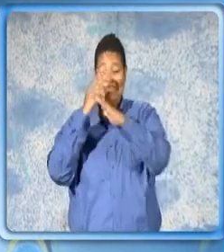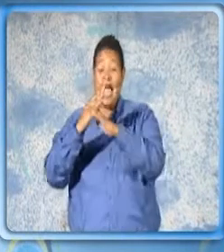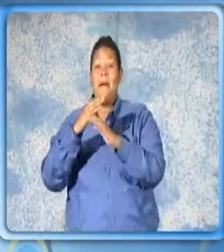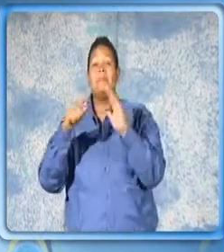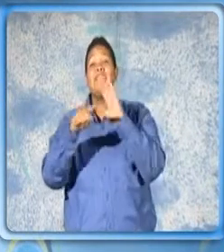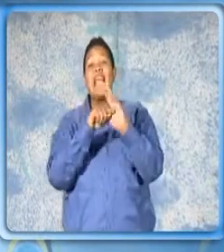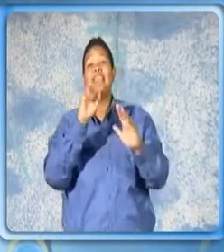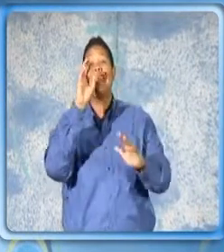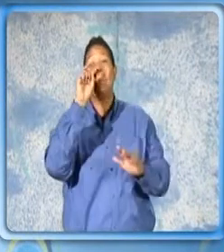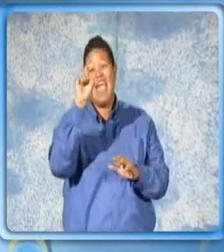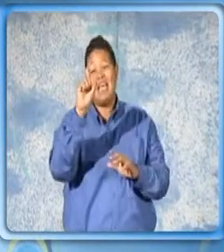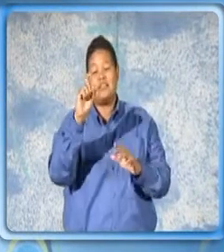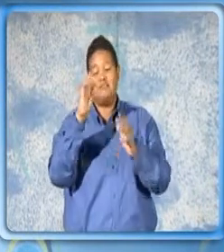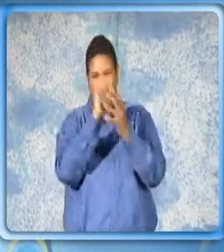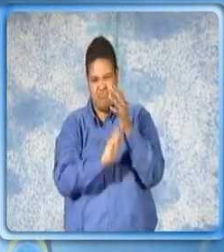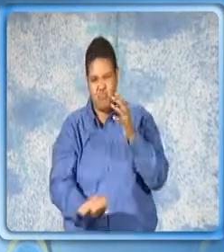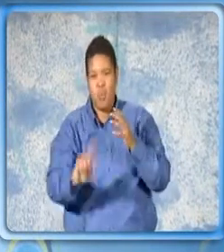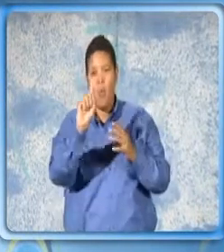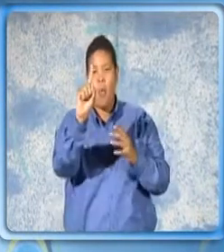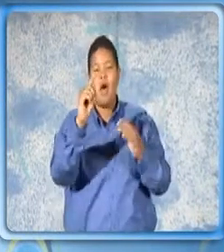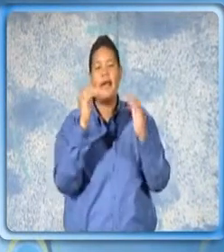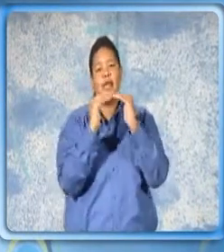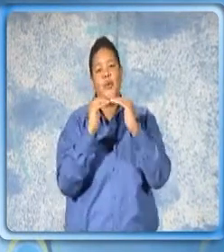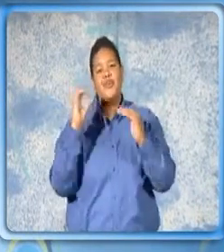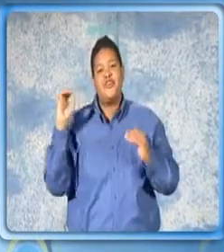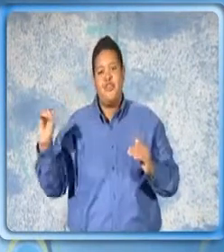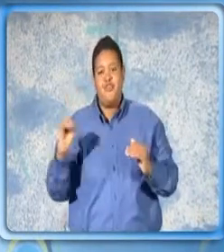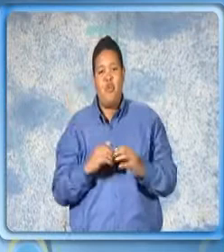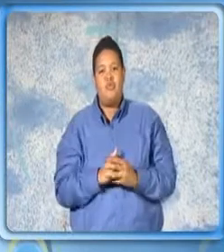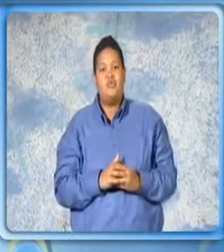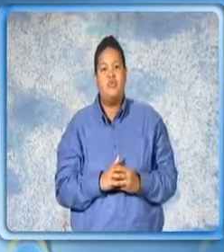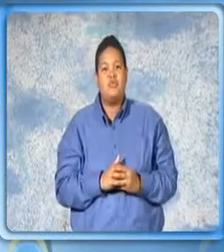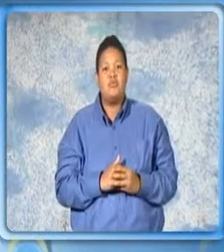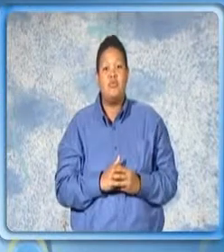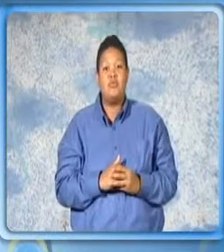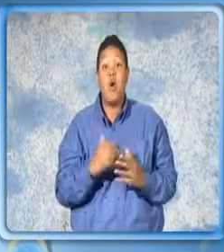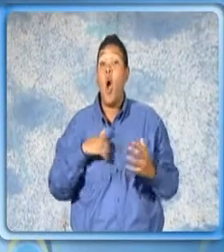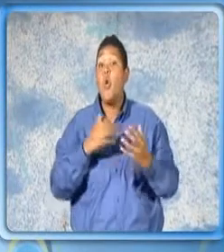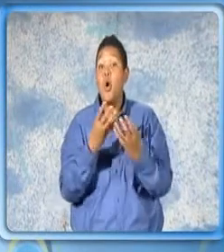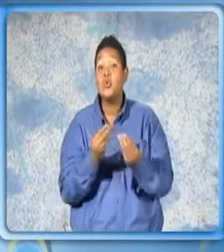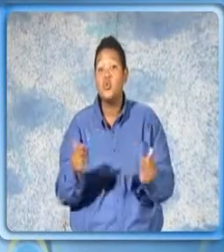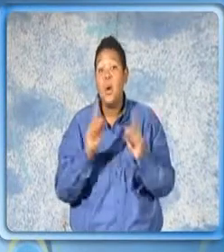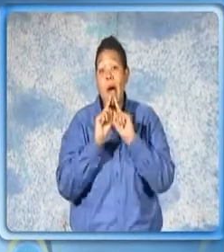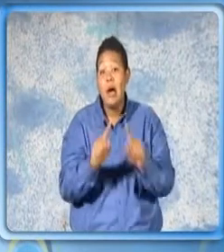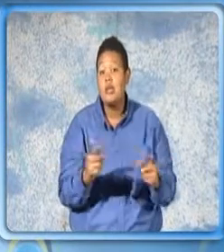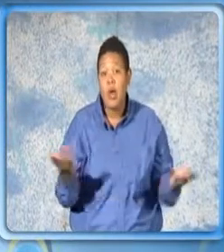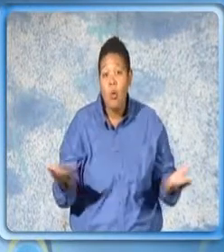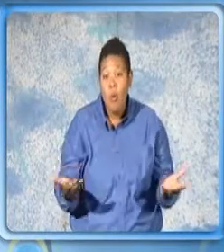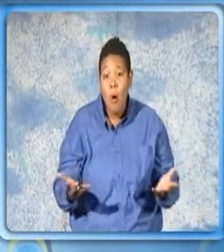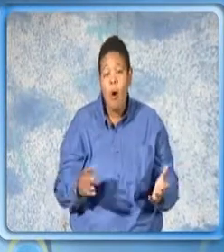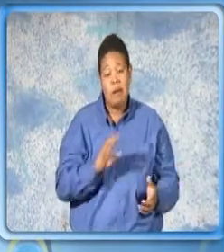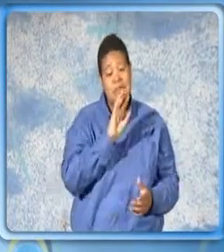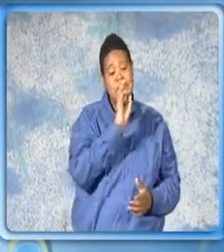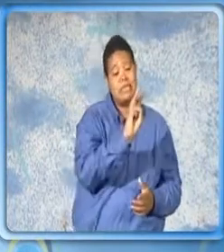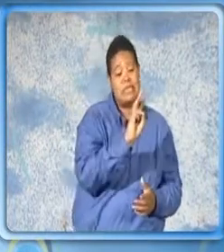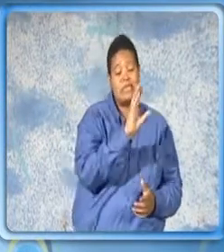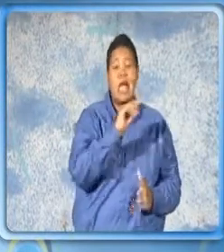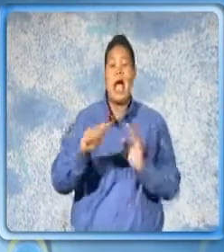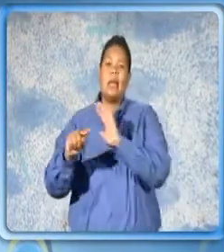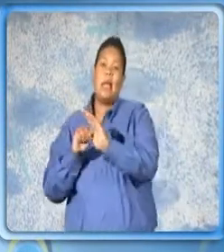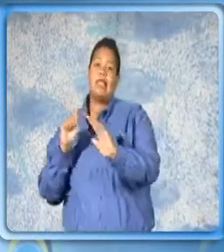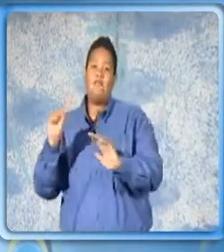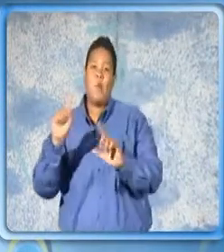x minus 1 equals 0. So our solutions for x are 6 and negative